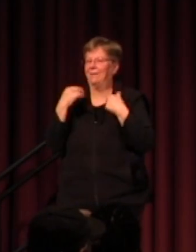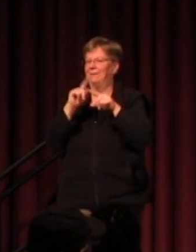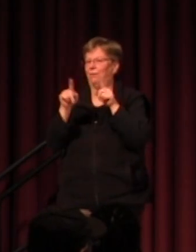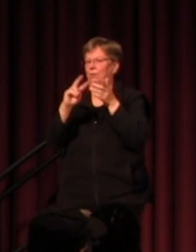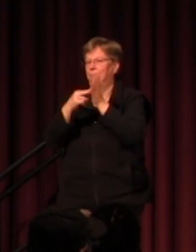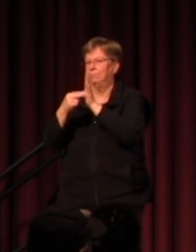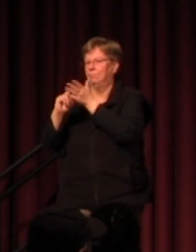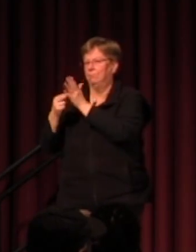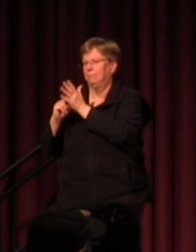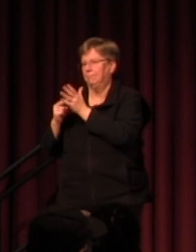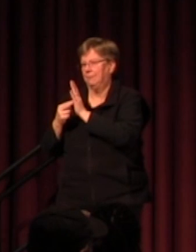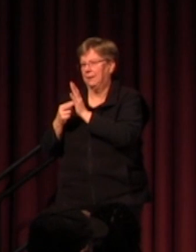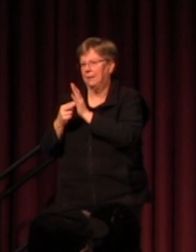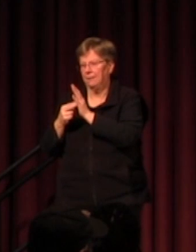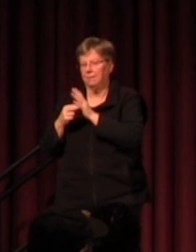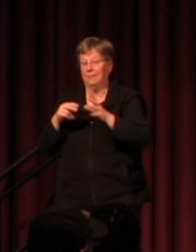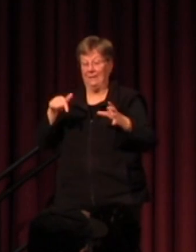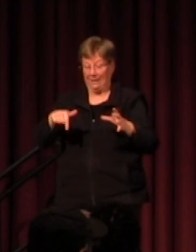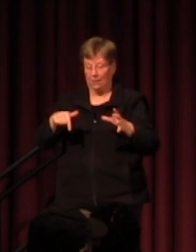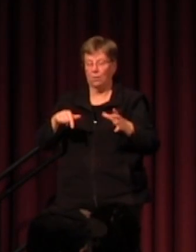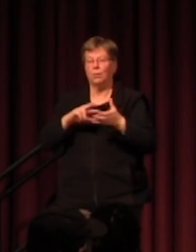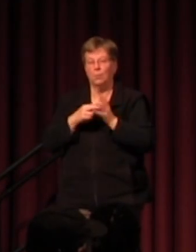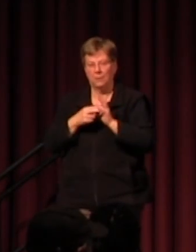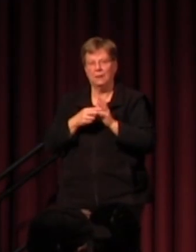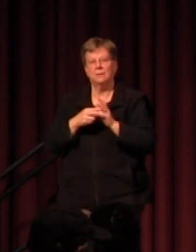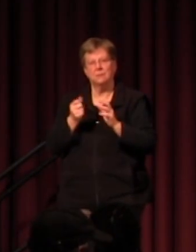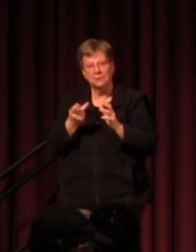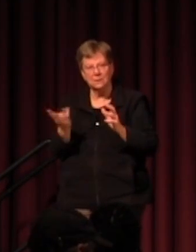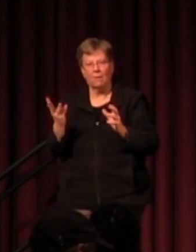there is multiple owners.